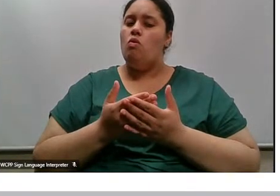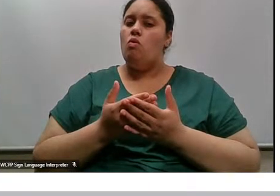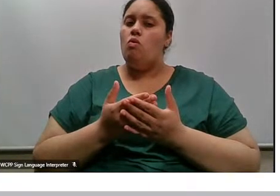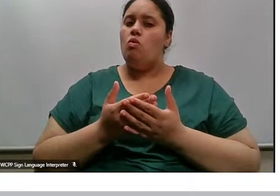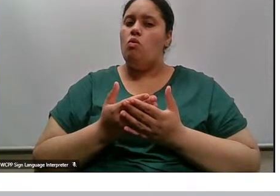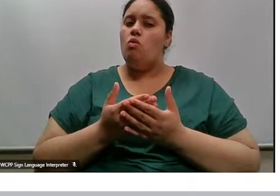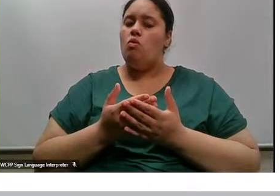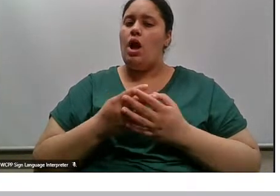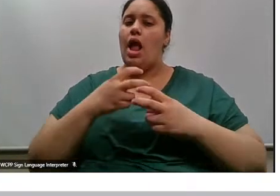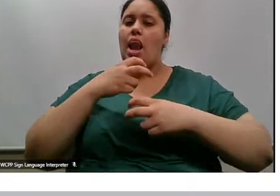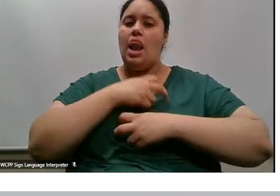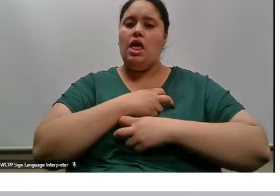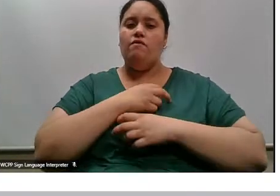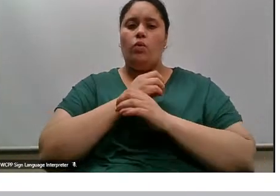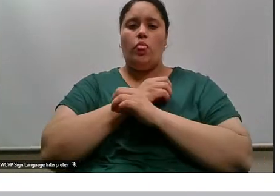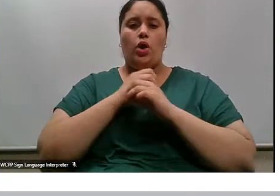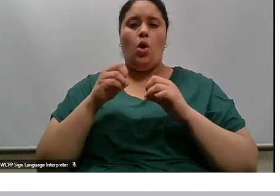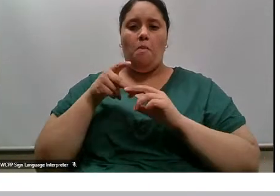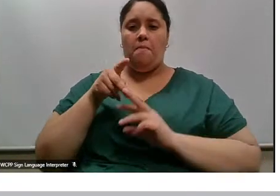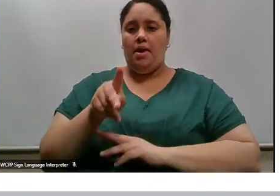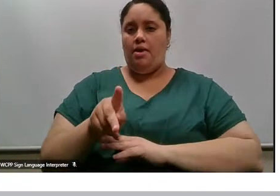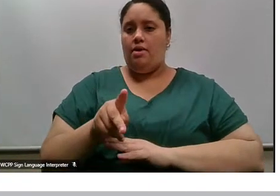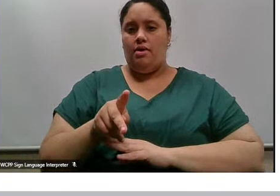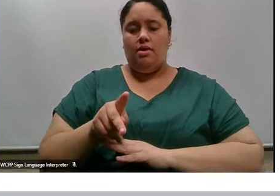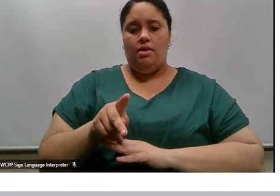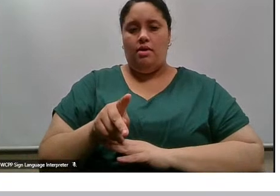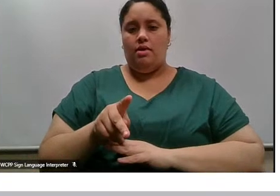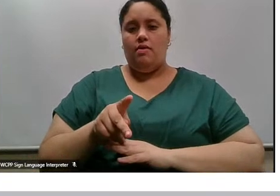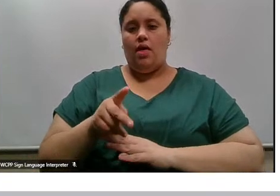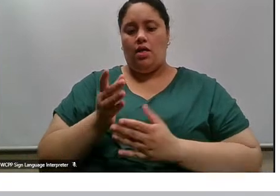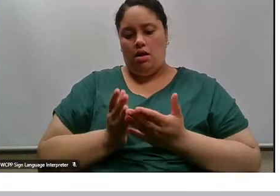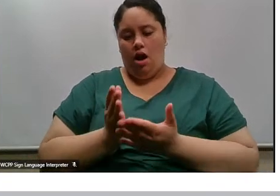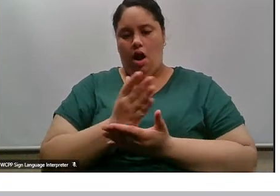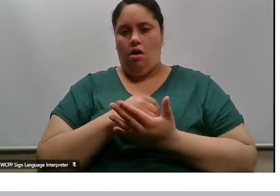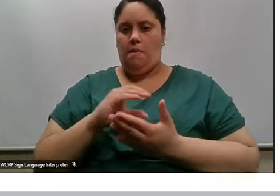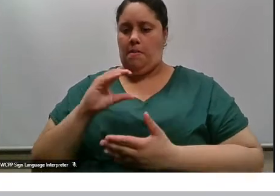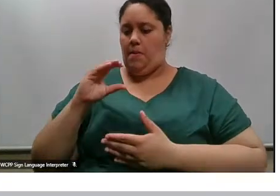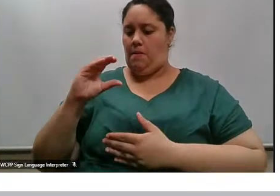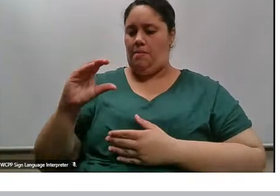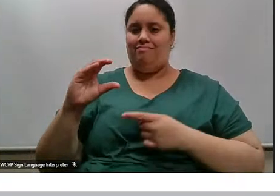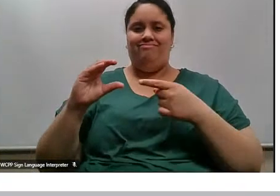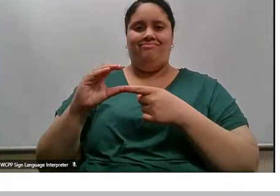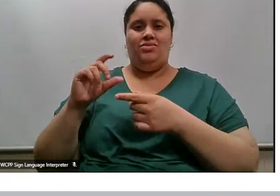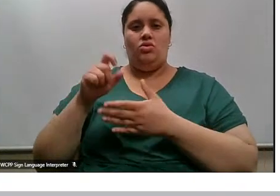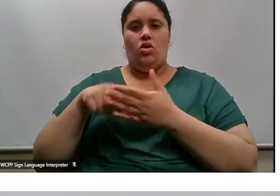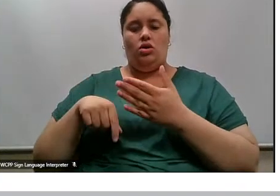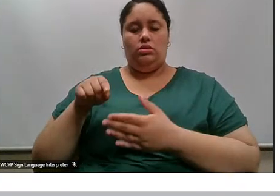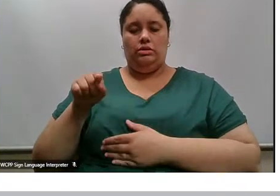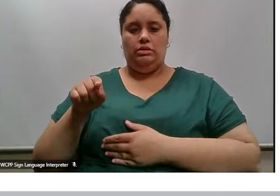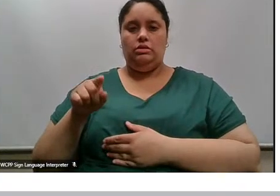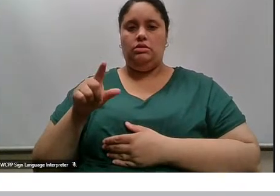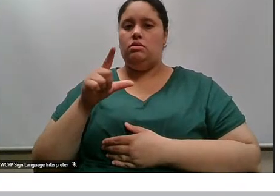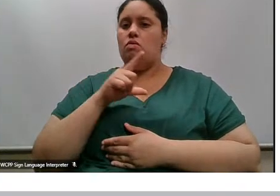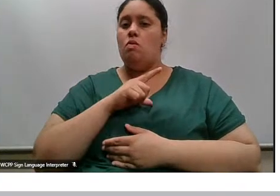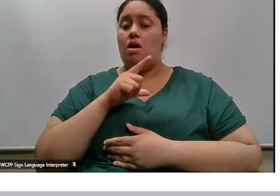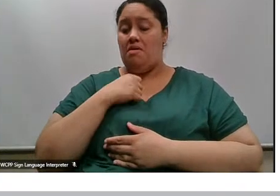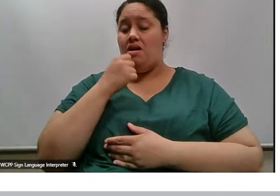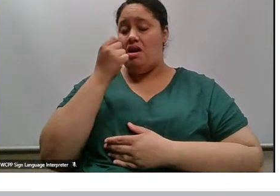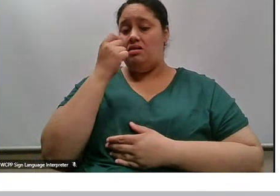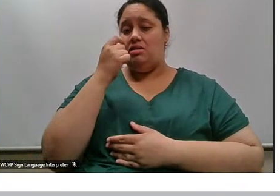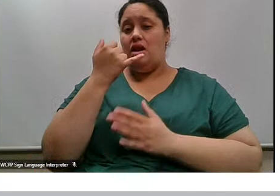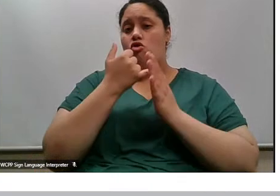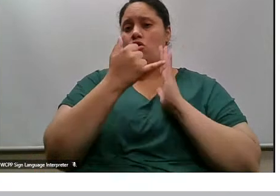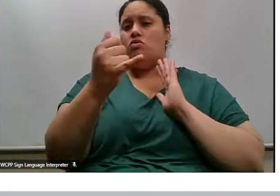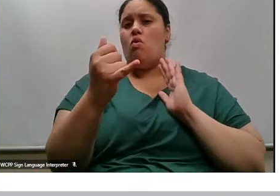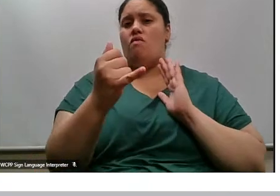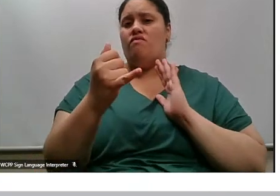without pay that have accumulated to that particular amount. whilst I understood it has been written off,